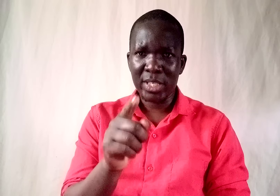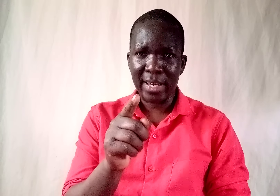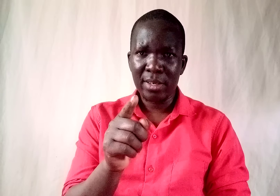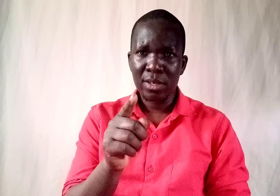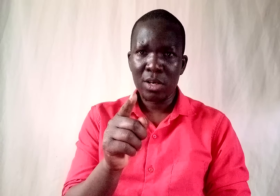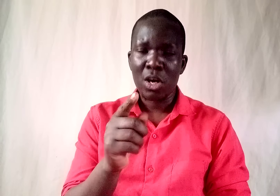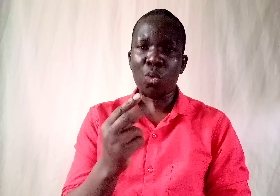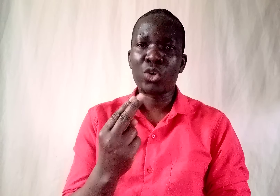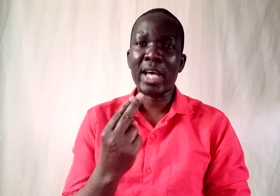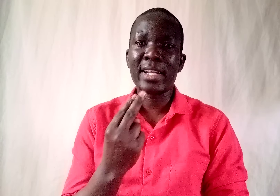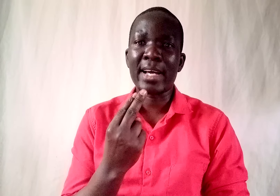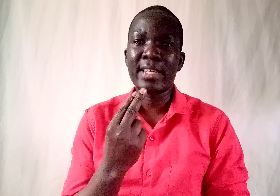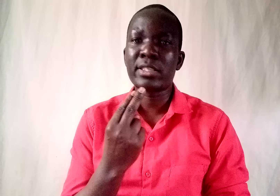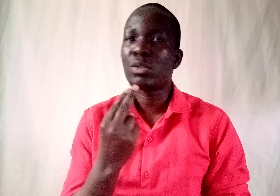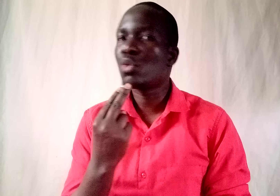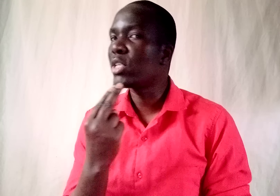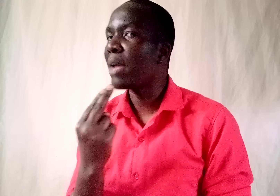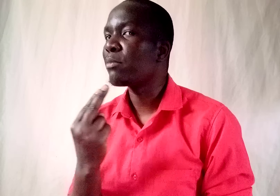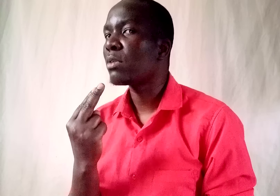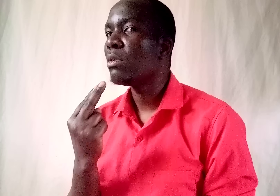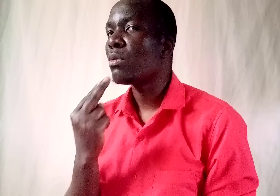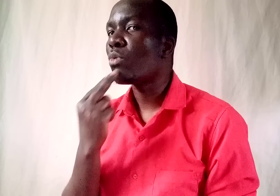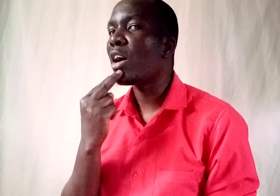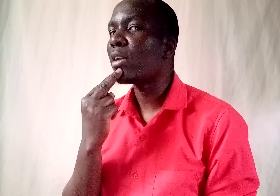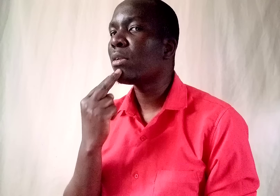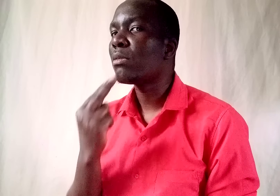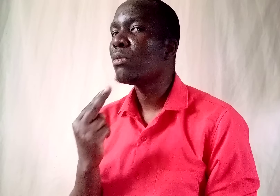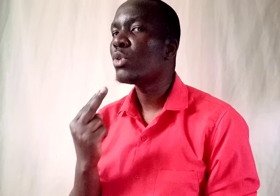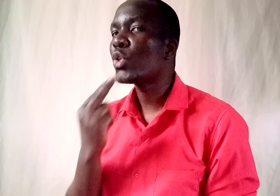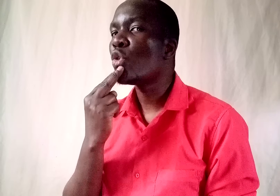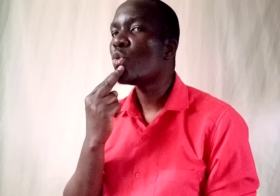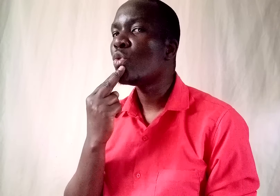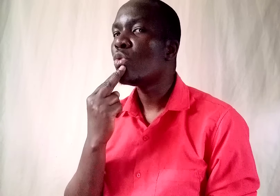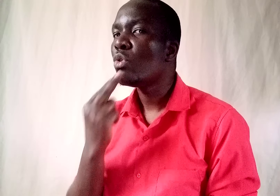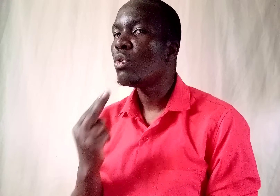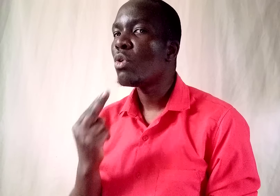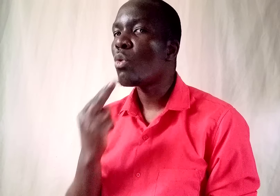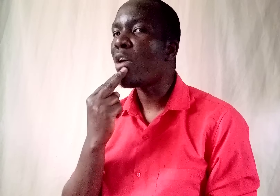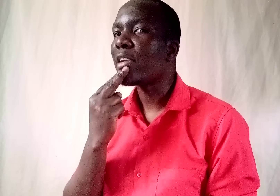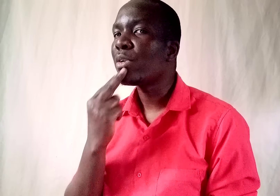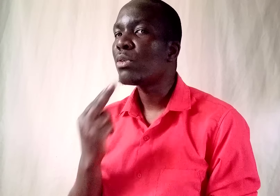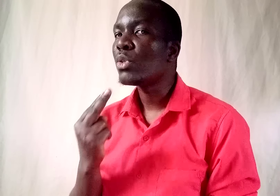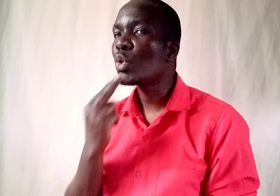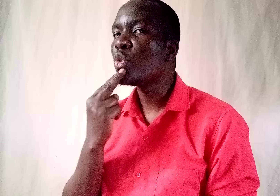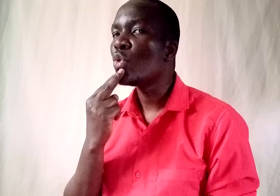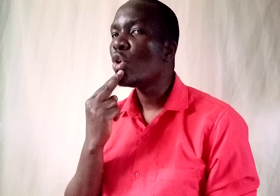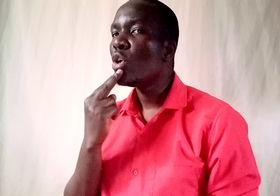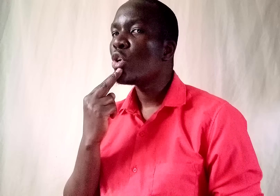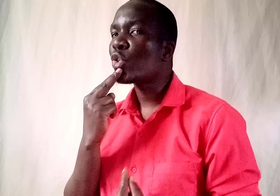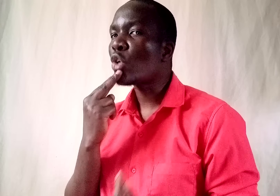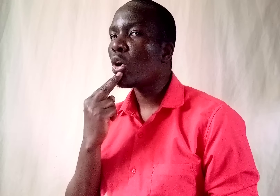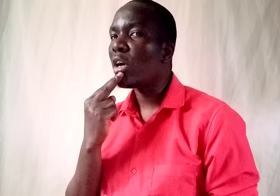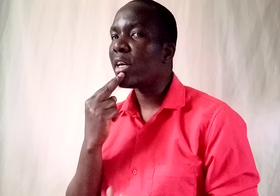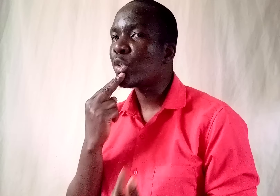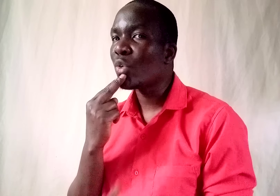Tuesday was signed like this, 2 times. 1, 2. 1, 2. So